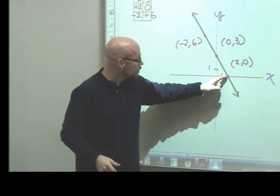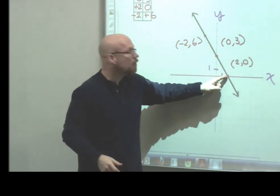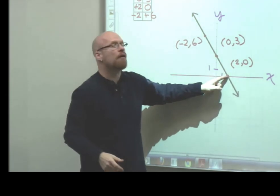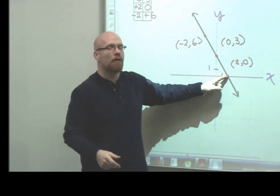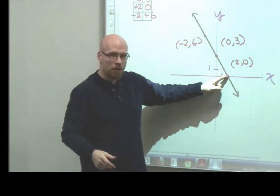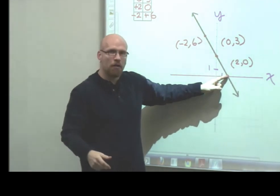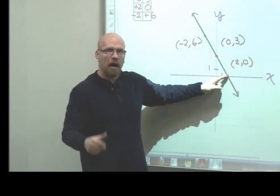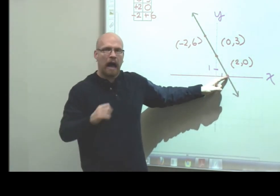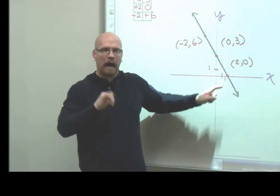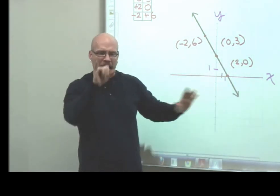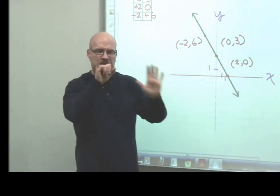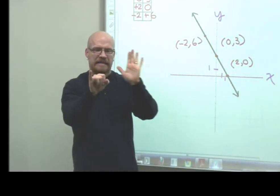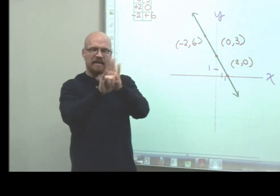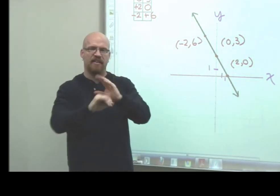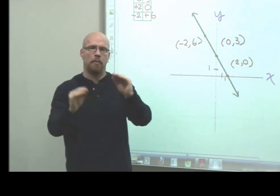looks like.